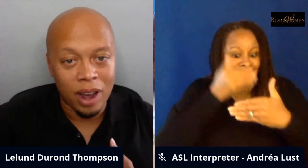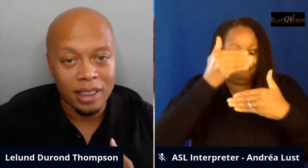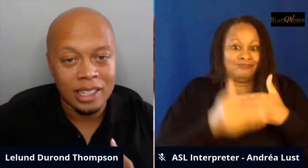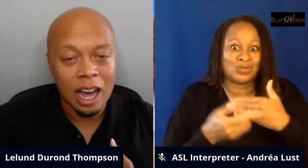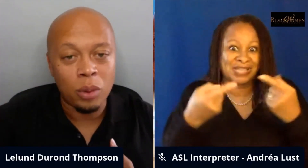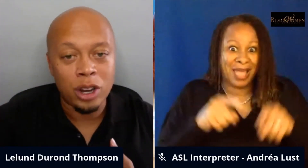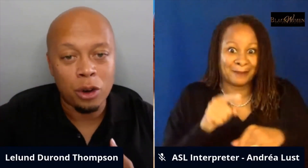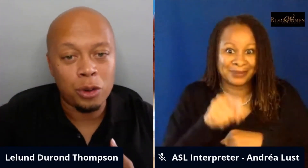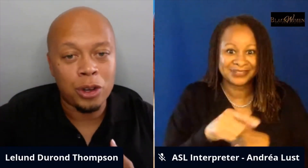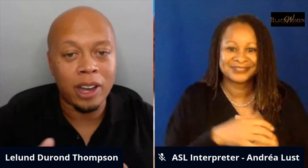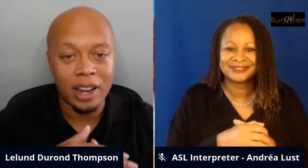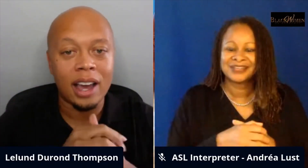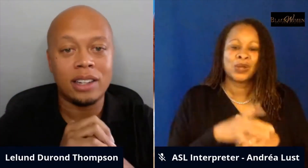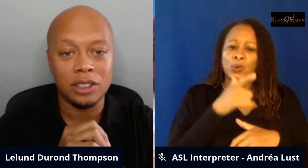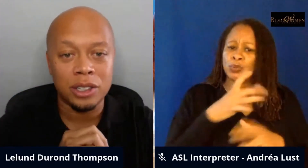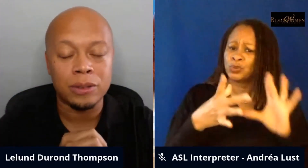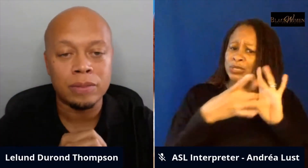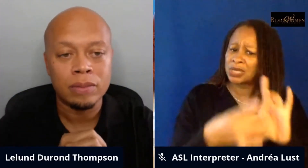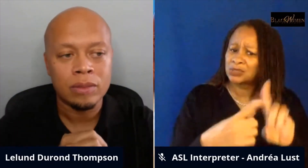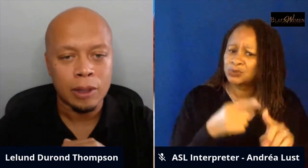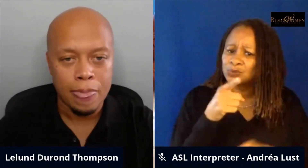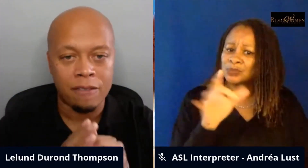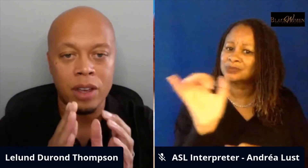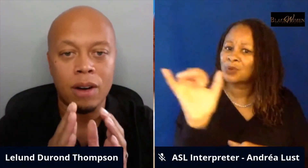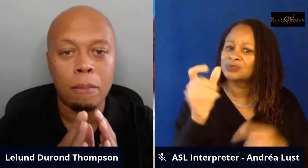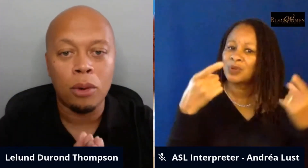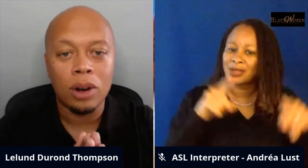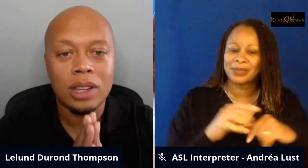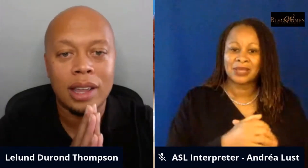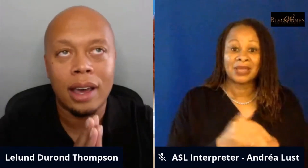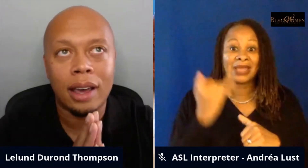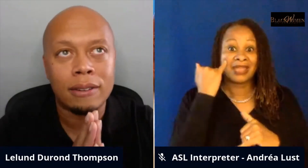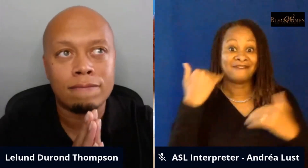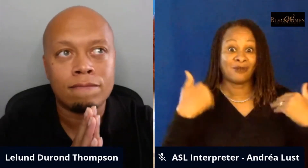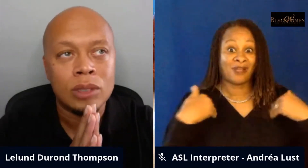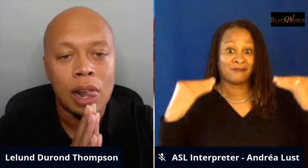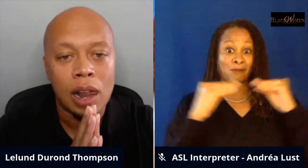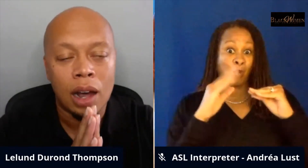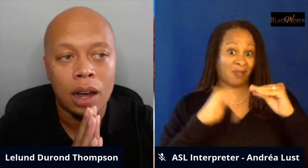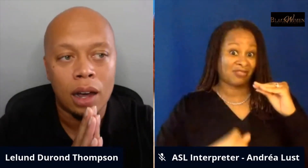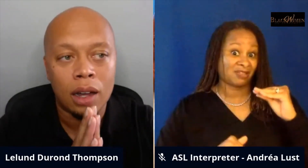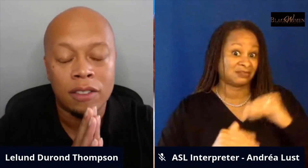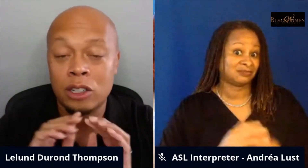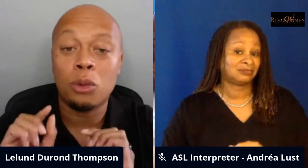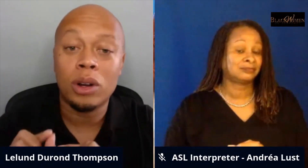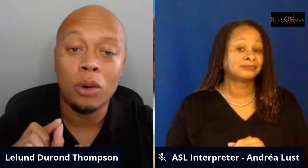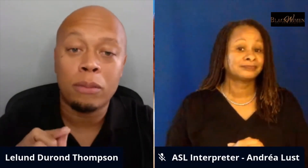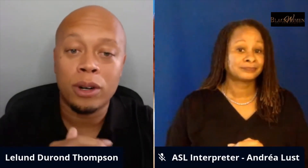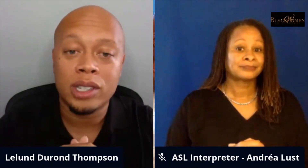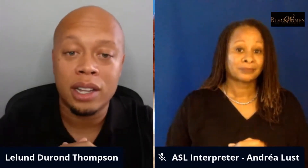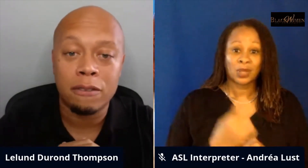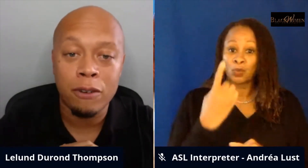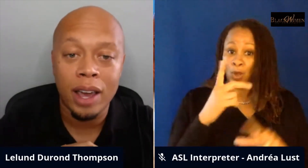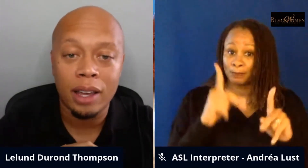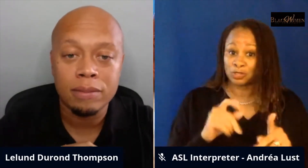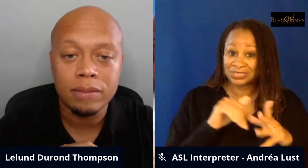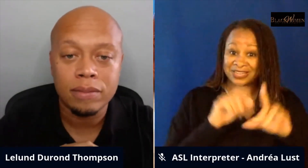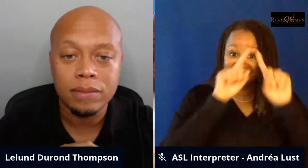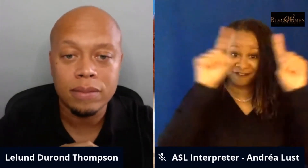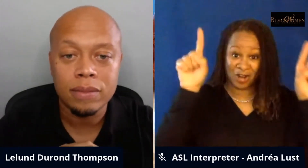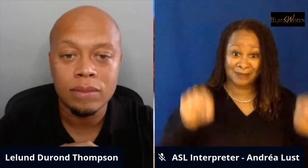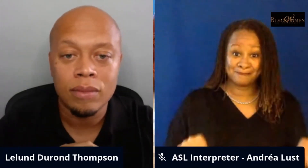lens, right? That's how we know who you're connecting to. If there are more than if there's more than one person in the